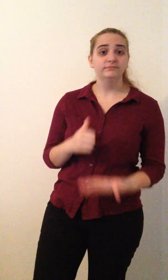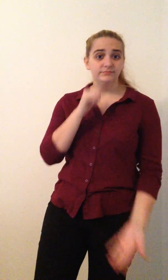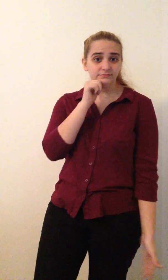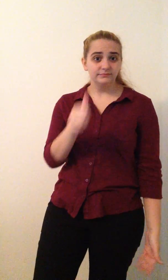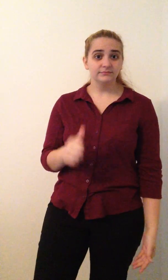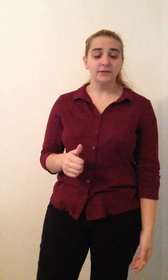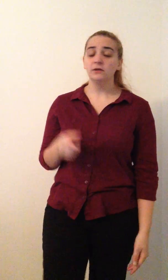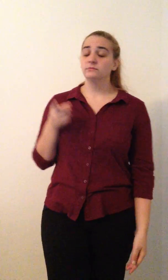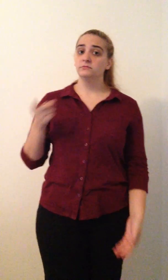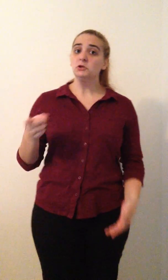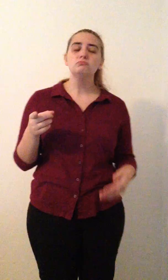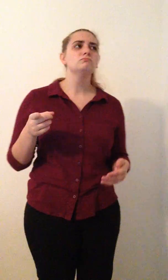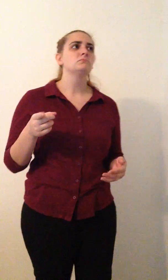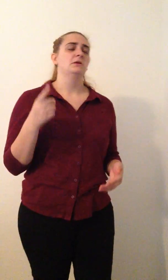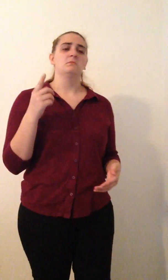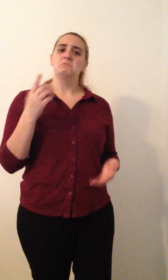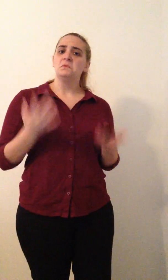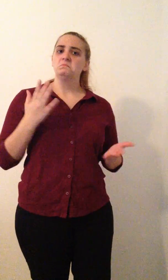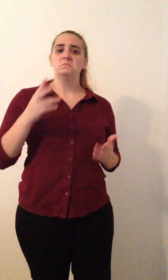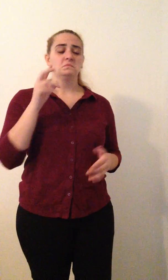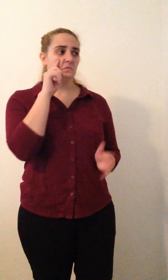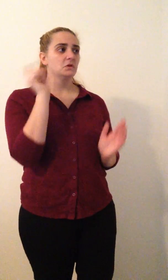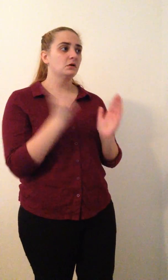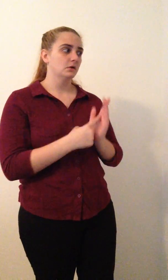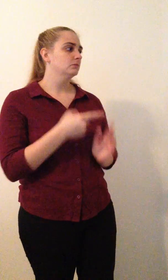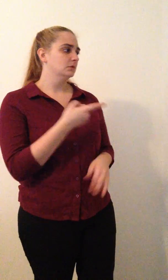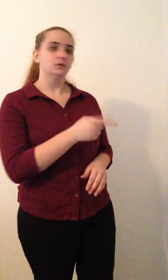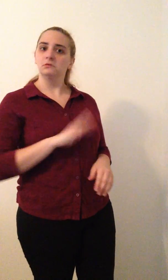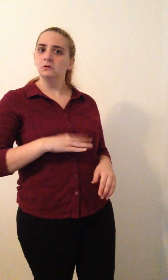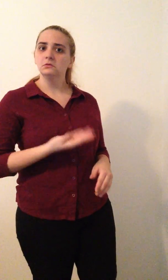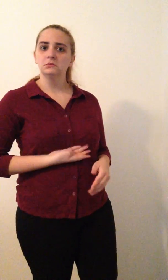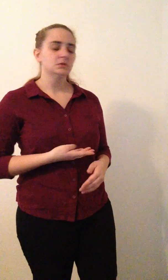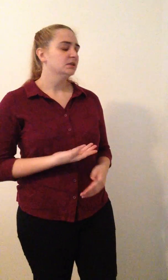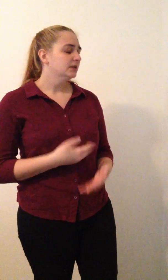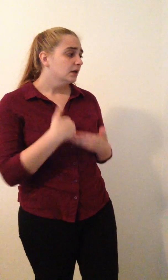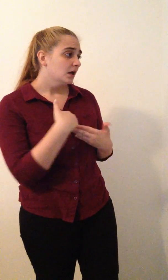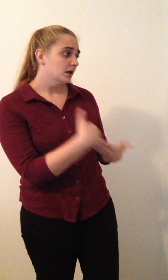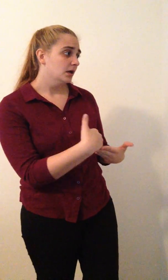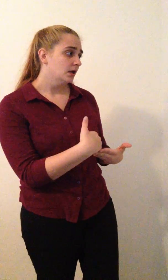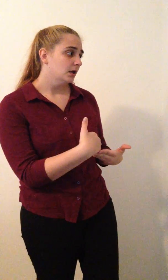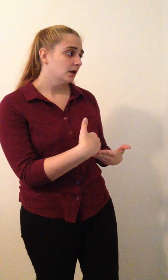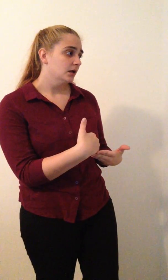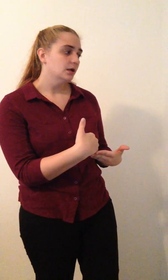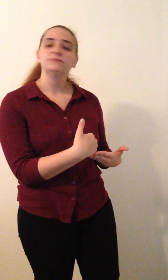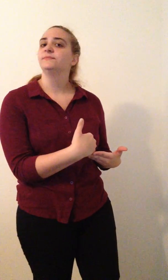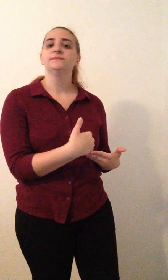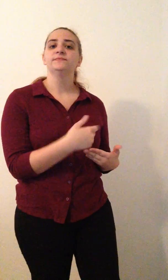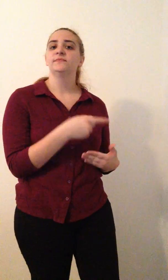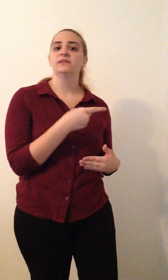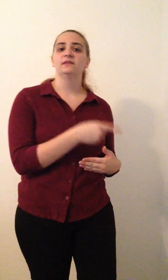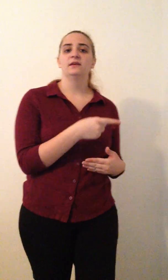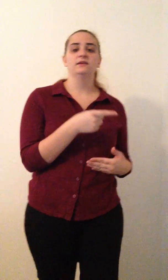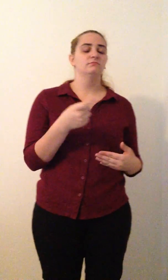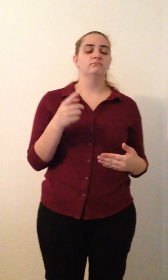upset or distressed or bothered by something, they're probably going to feel smothered. It's like